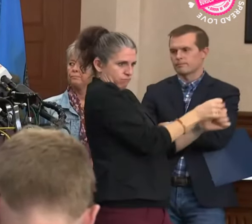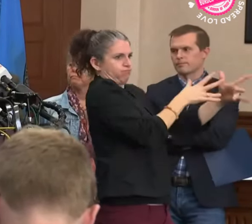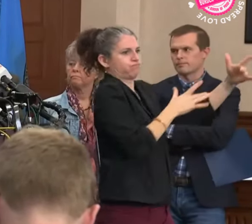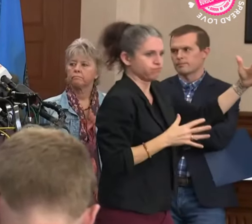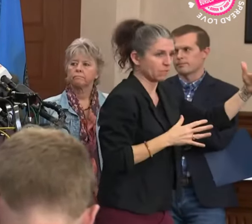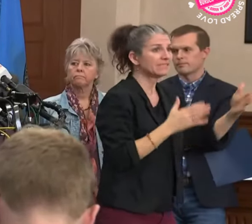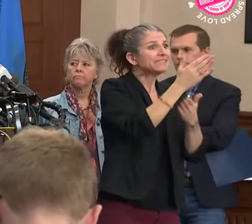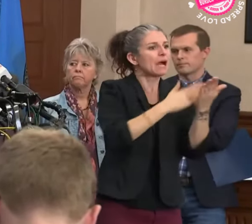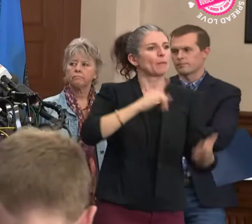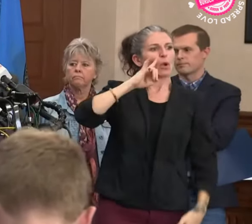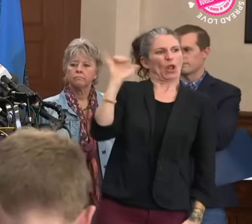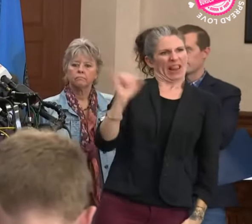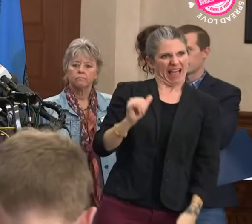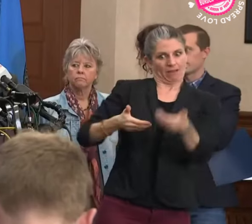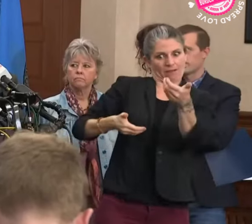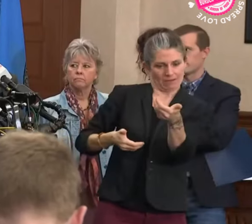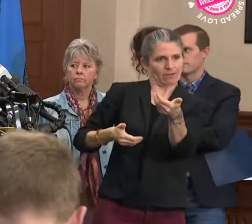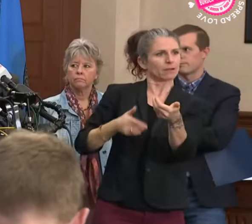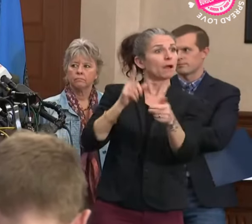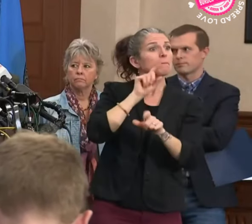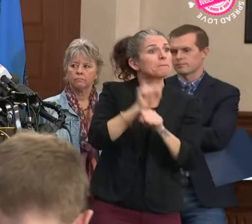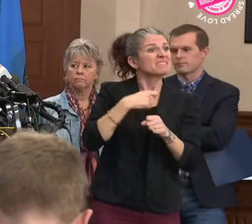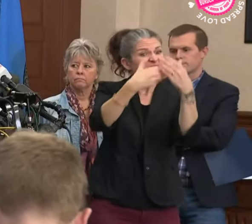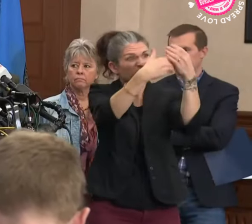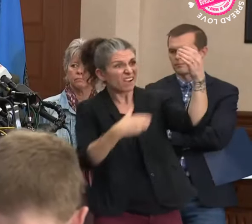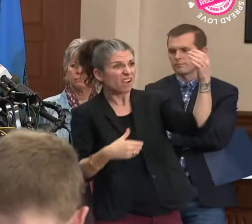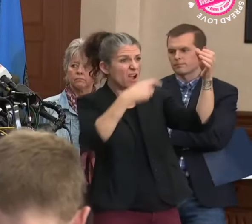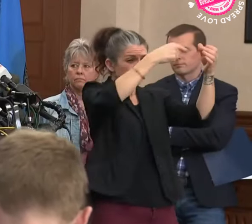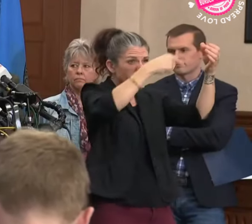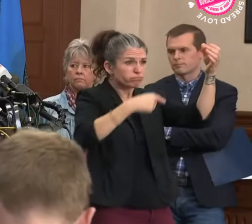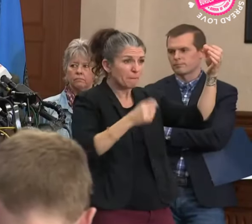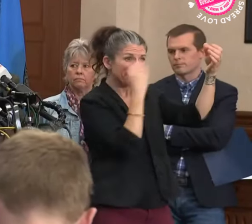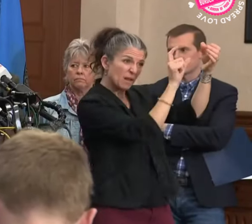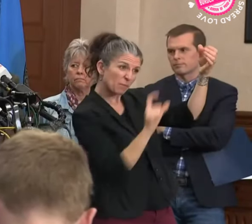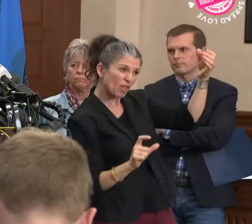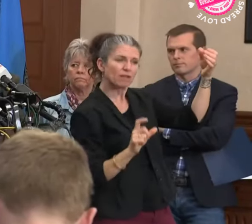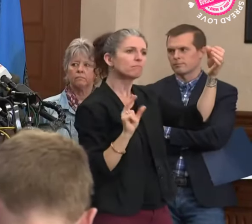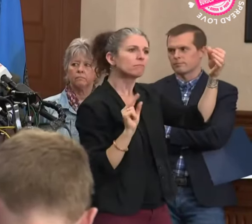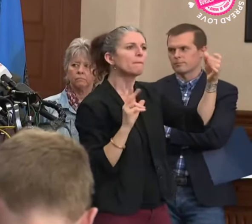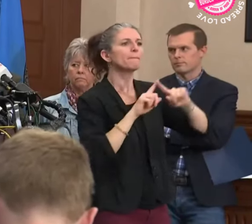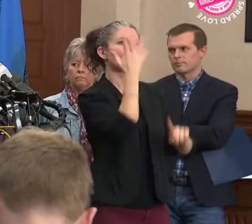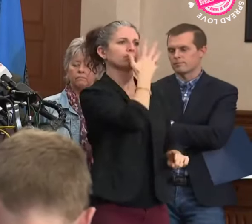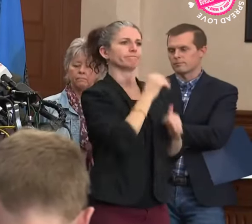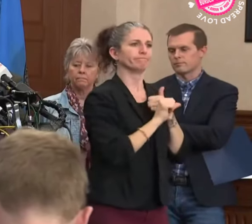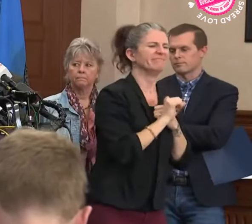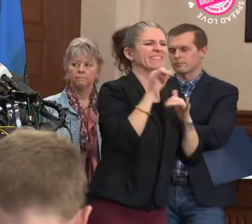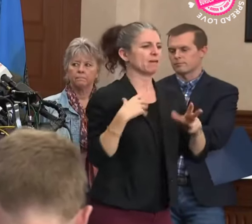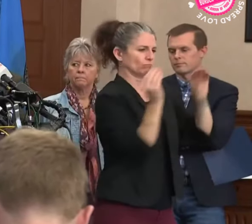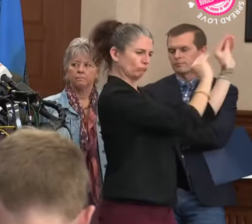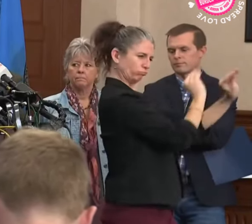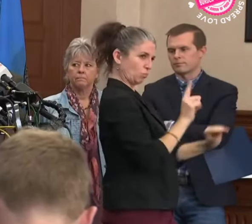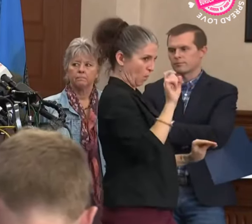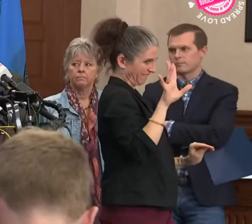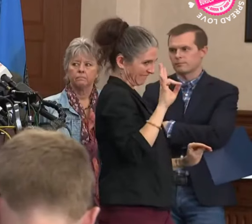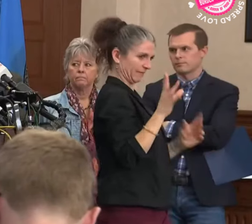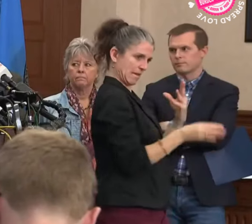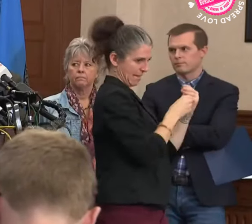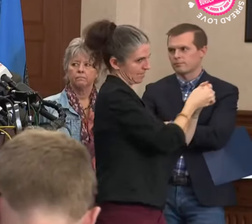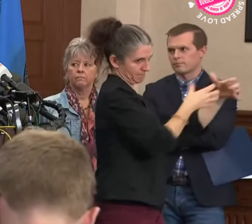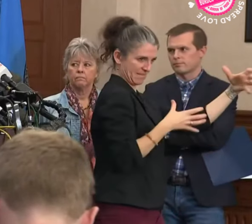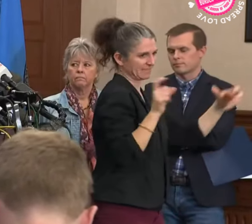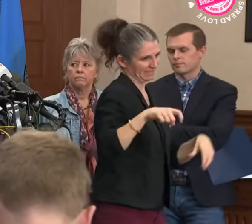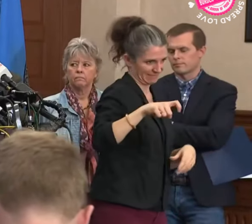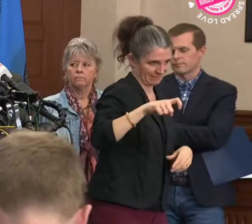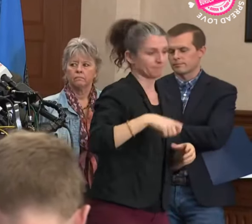do. I was a co-author of the Bipartisan Safer Communities Act, which provided funding,